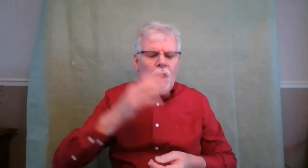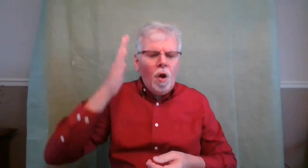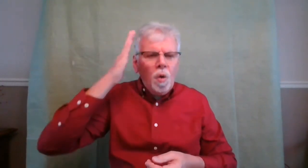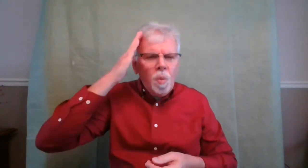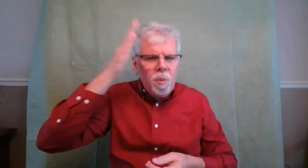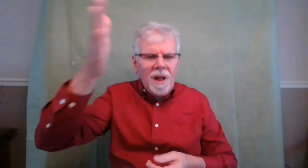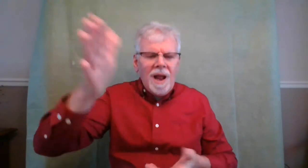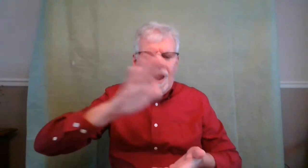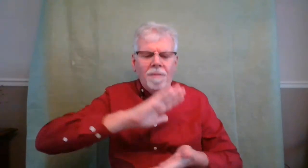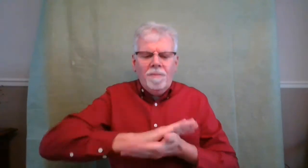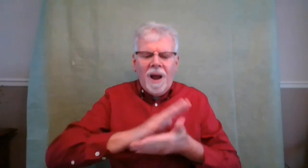What we shall be